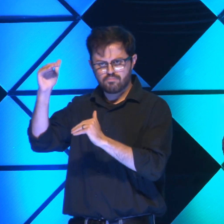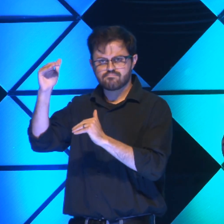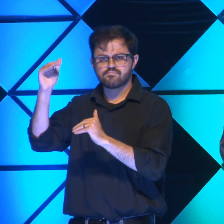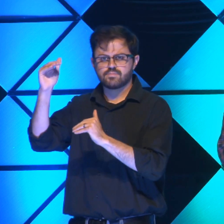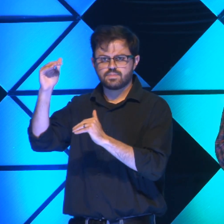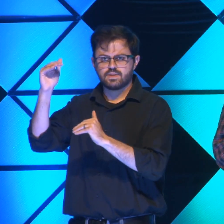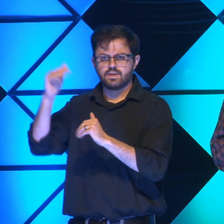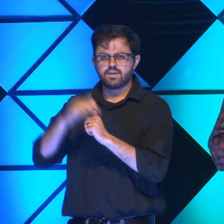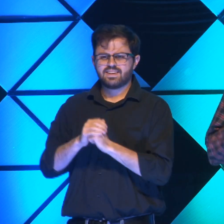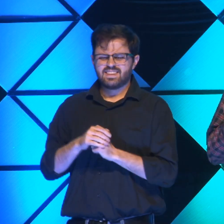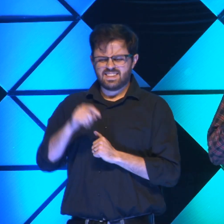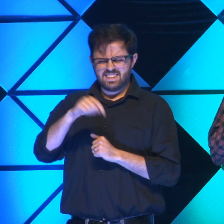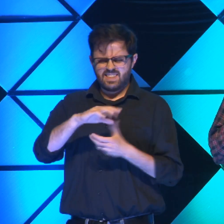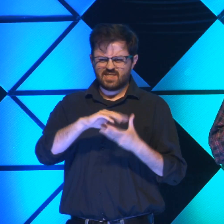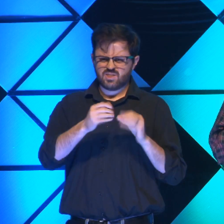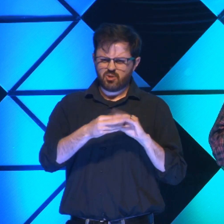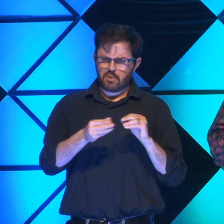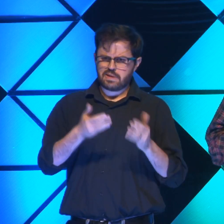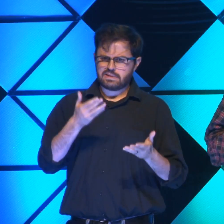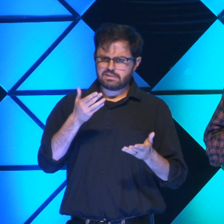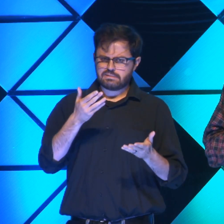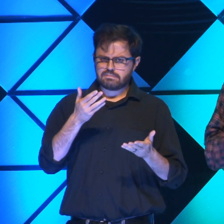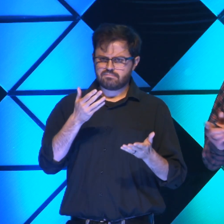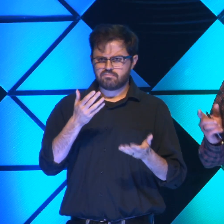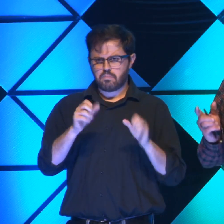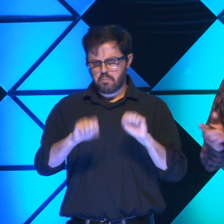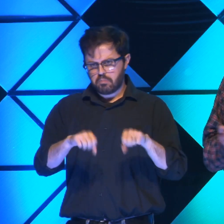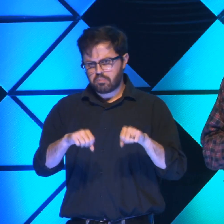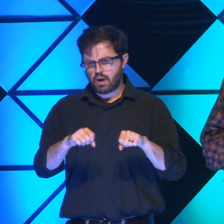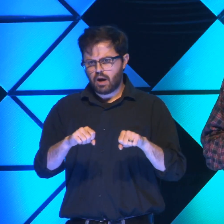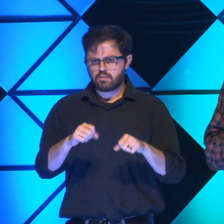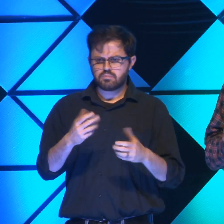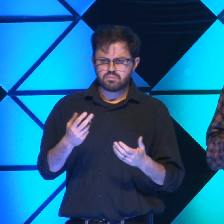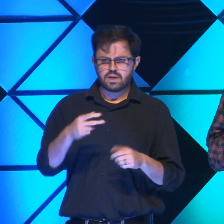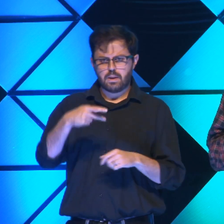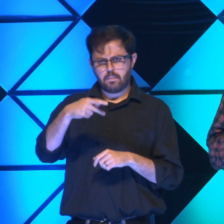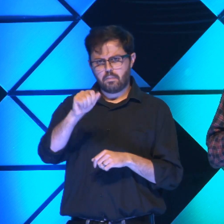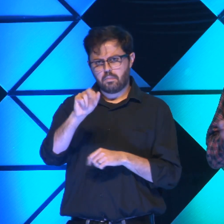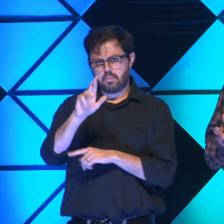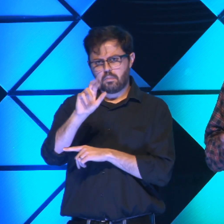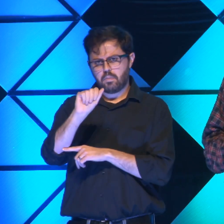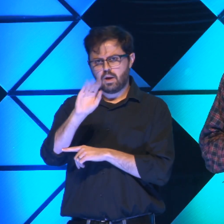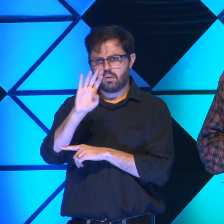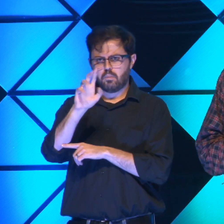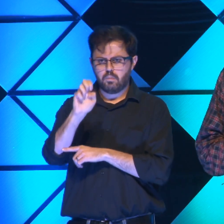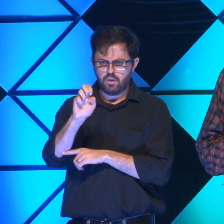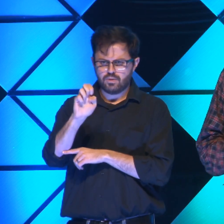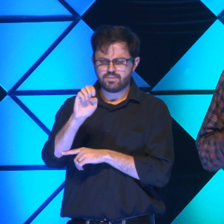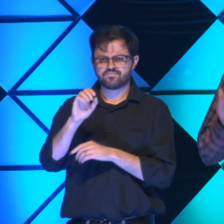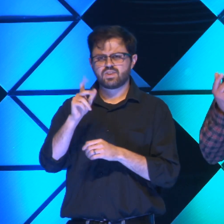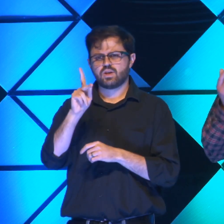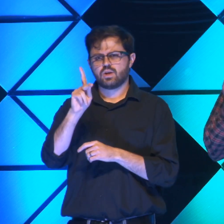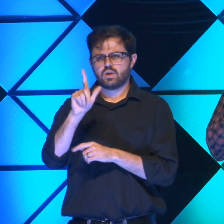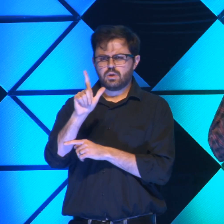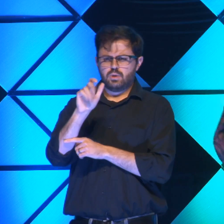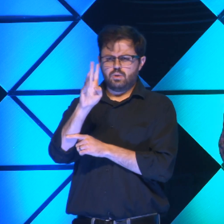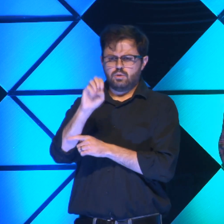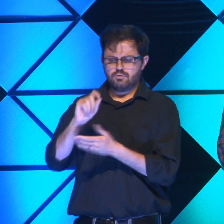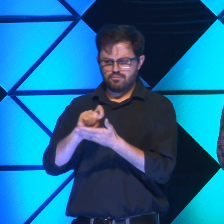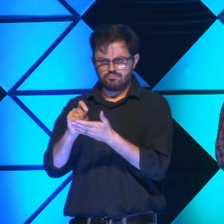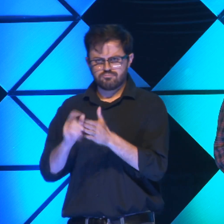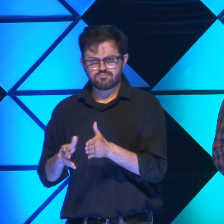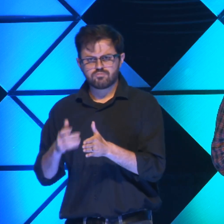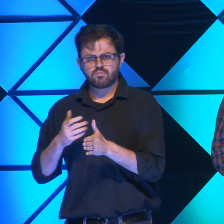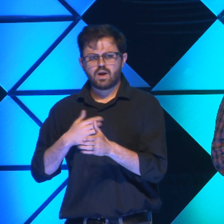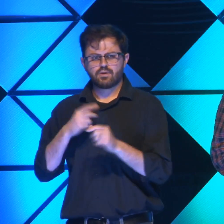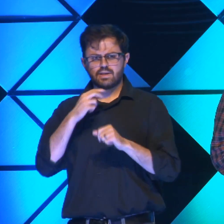most likely a parable. Though Luke refers to a town 7 miles from Jerusalem, there's no